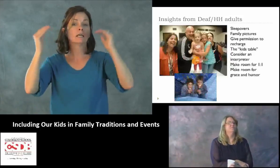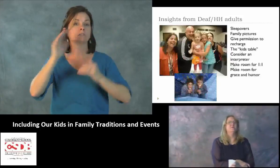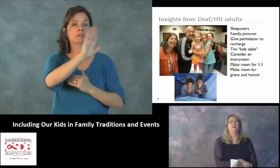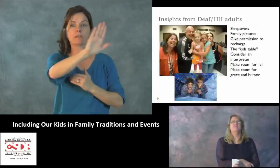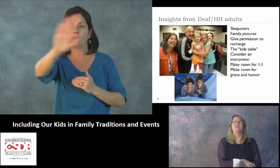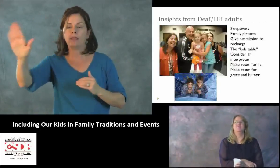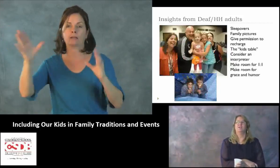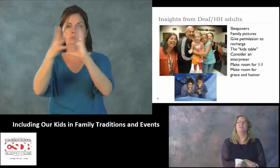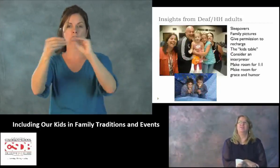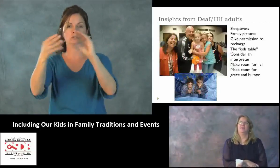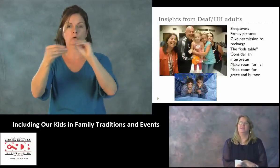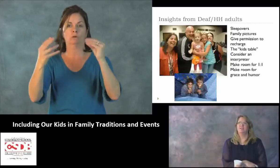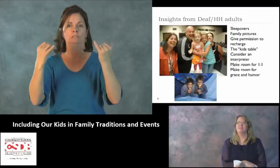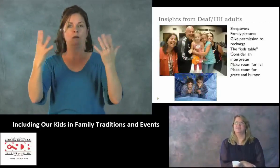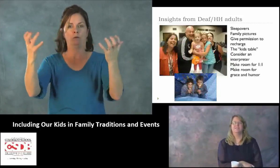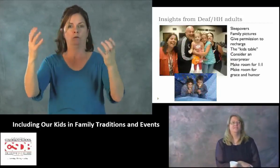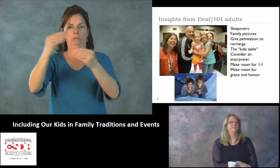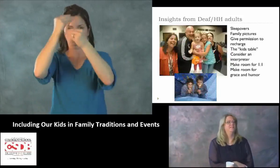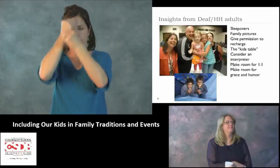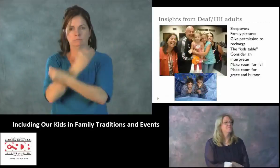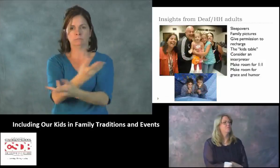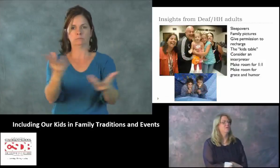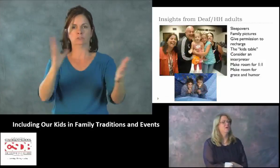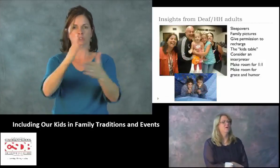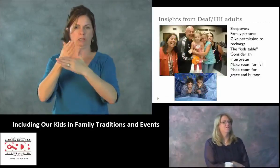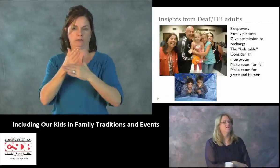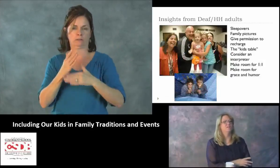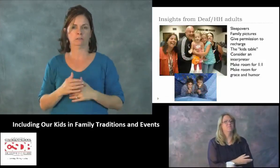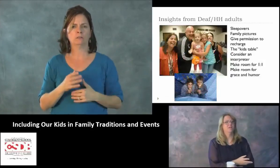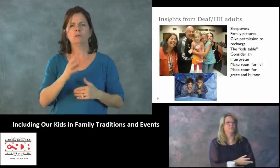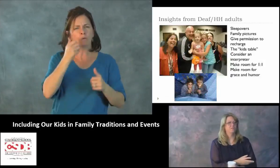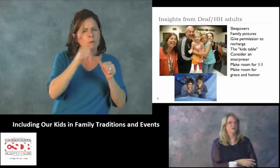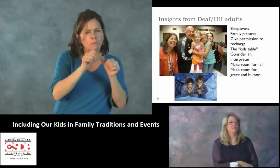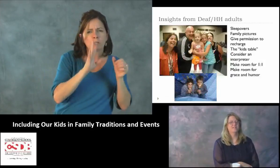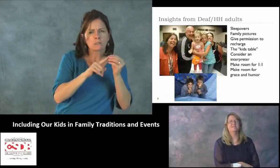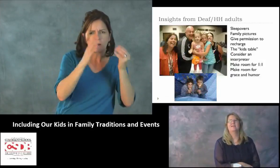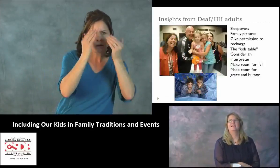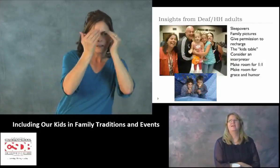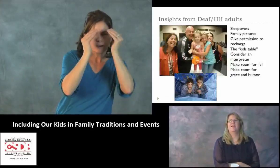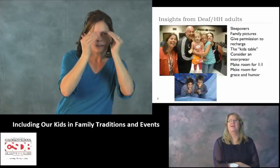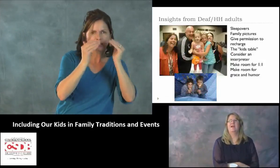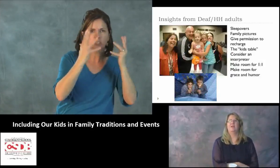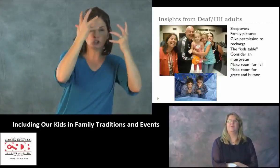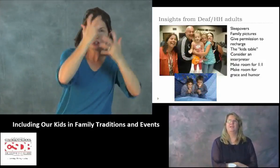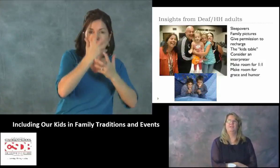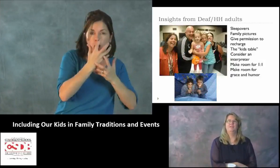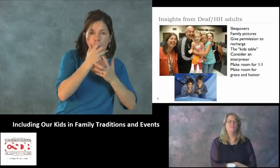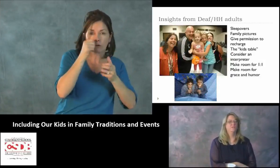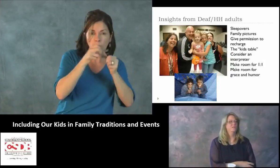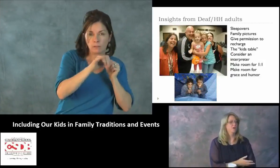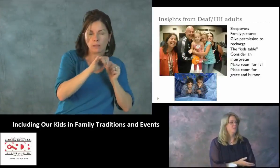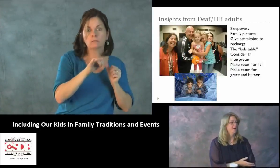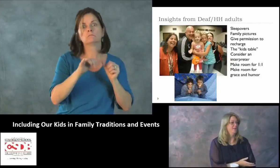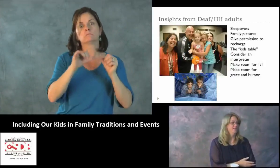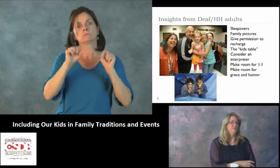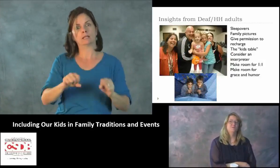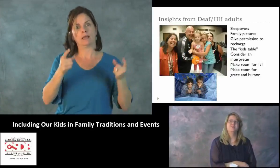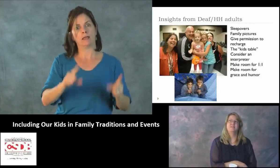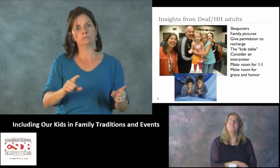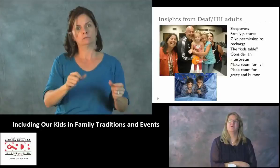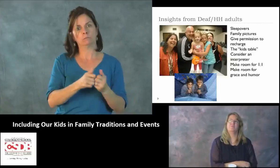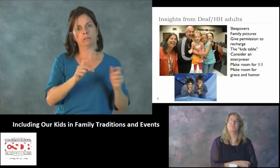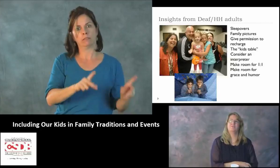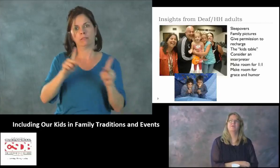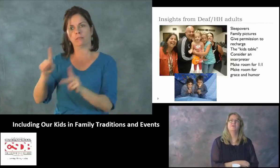stories from deaf and hard of hearing adults. So we already talked about darkness at Halloween. We could talk about that too